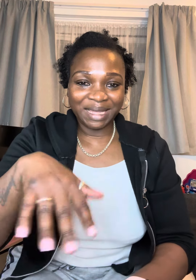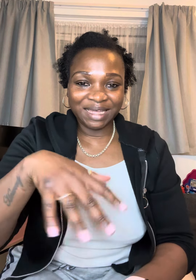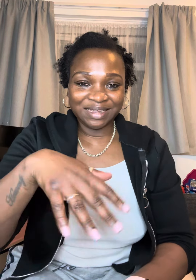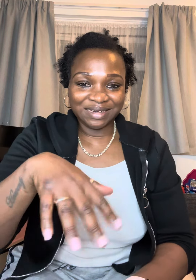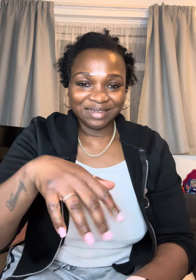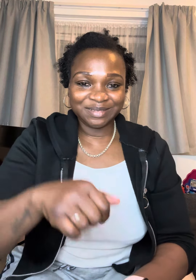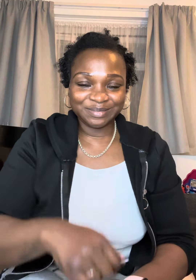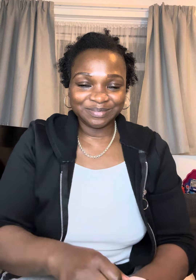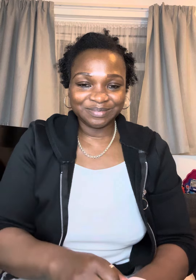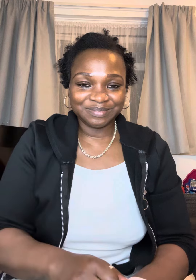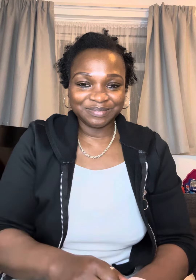pain,